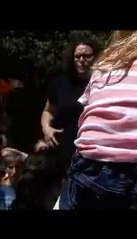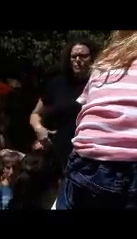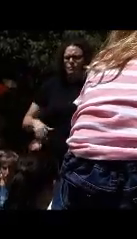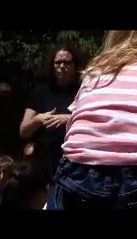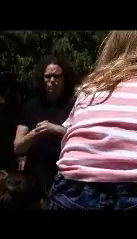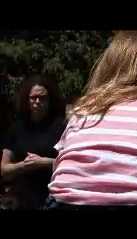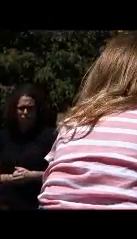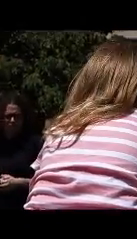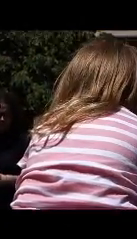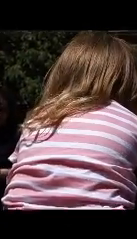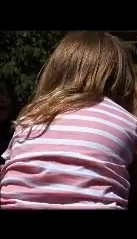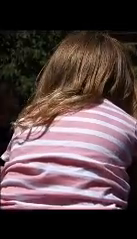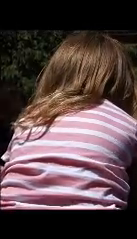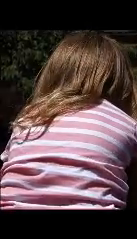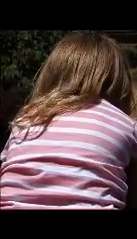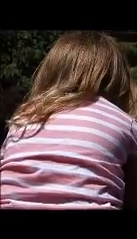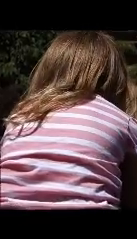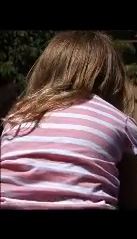And on March,